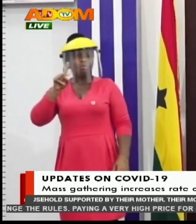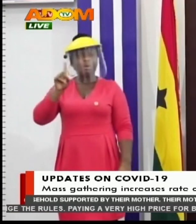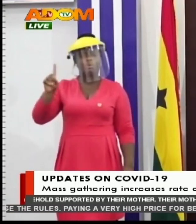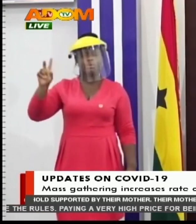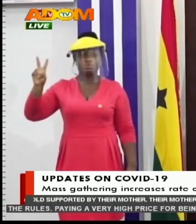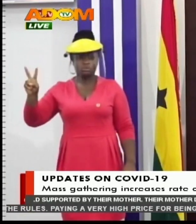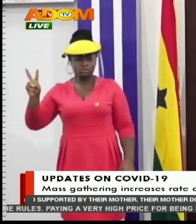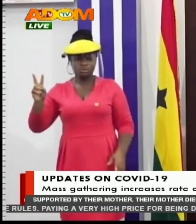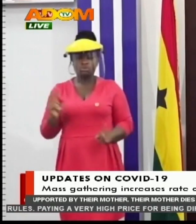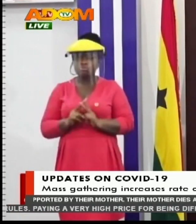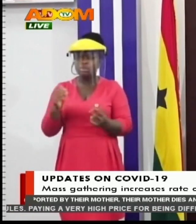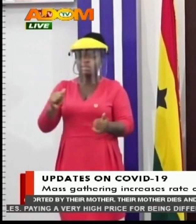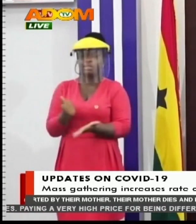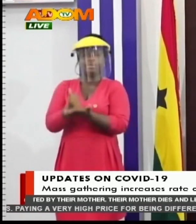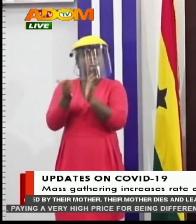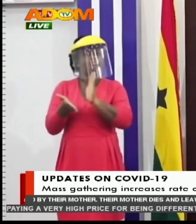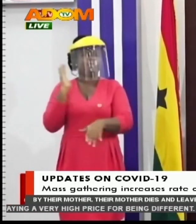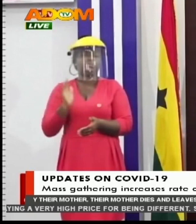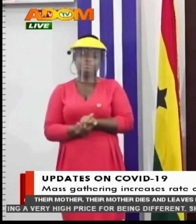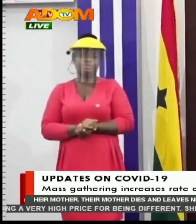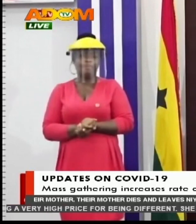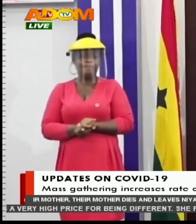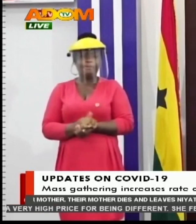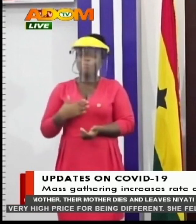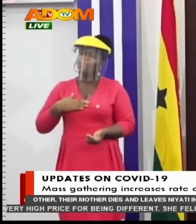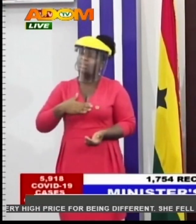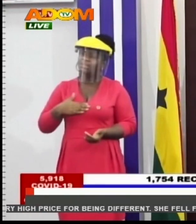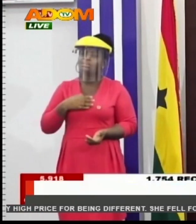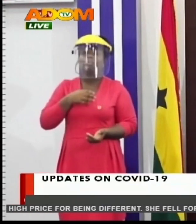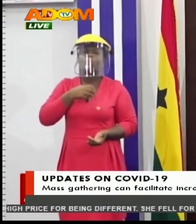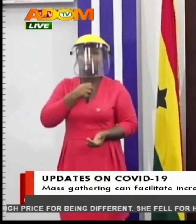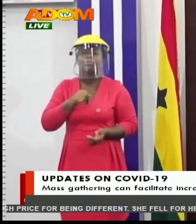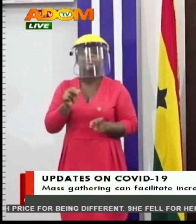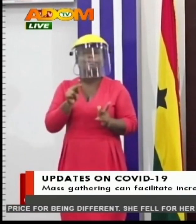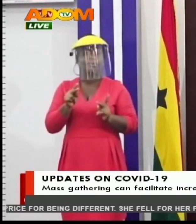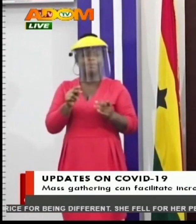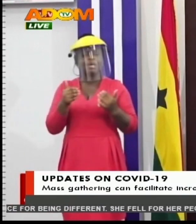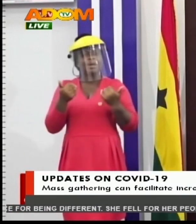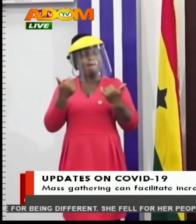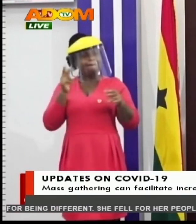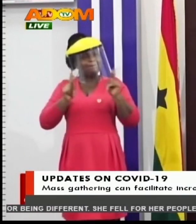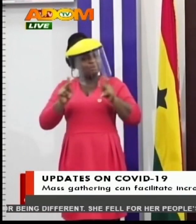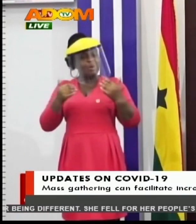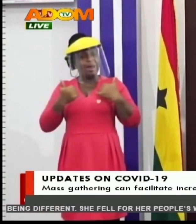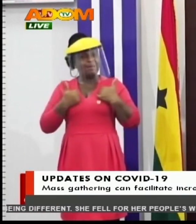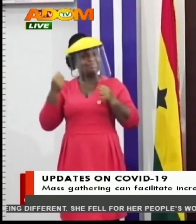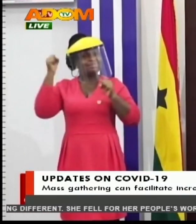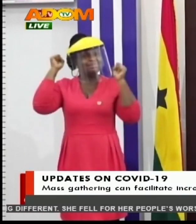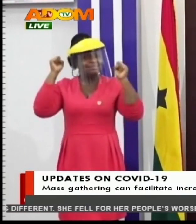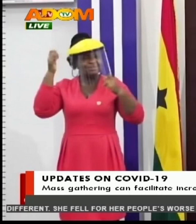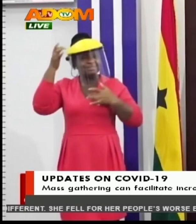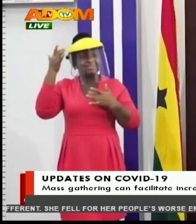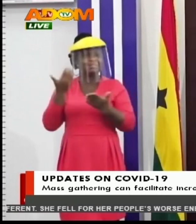So, ladies and gentlemen, we are proceeding with the briefing. At the last briefing, we